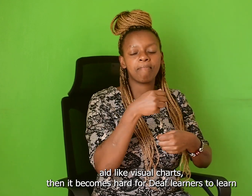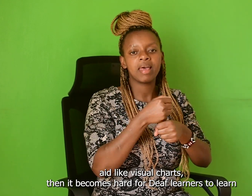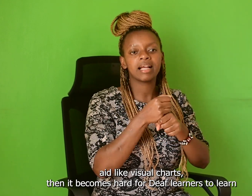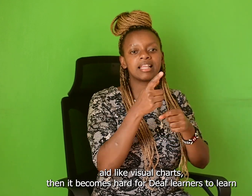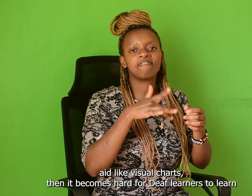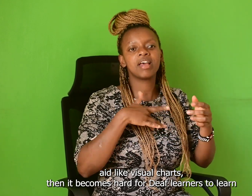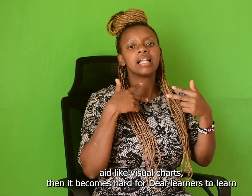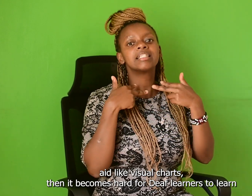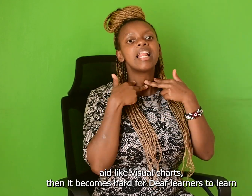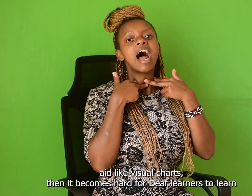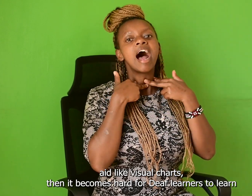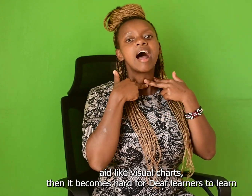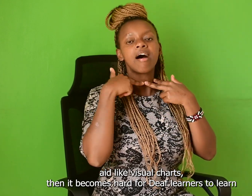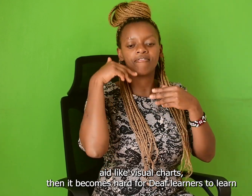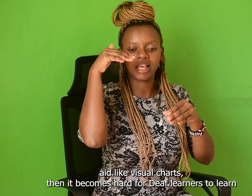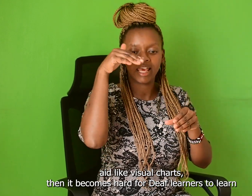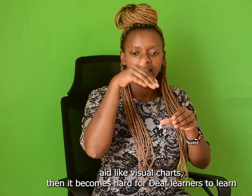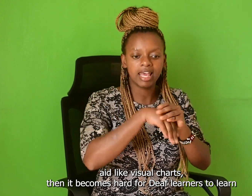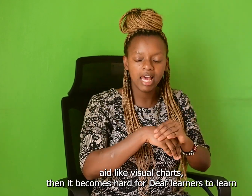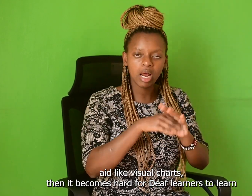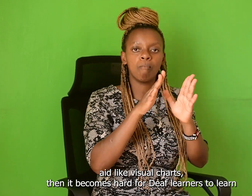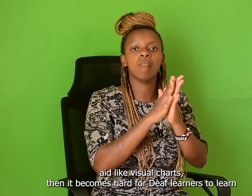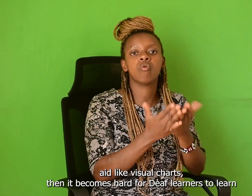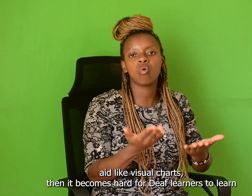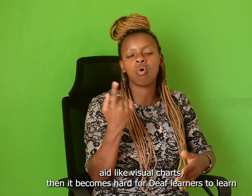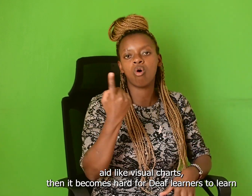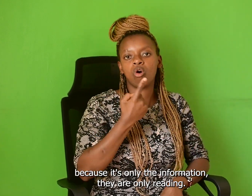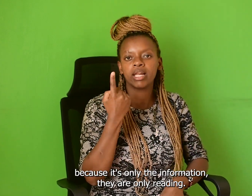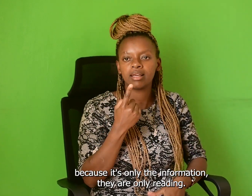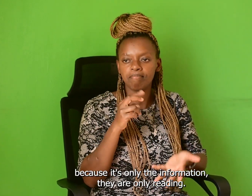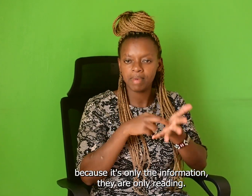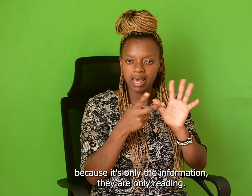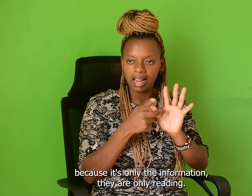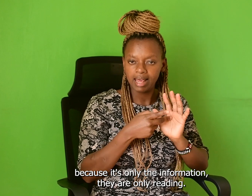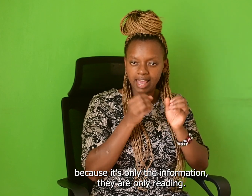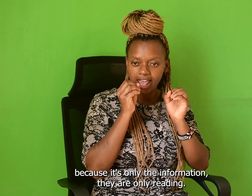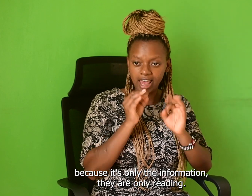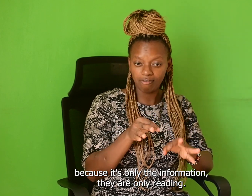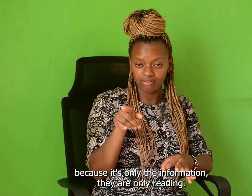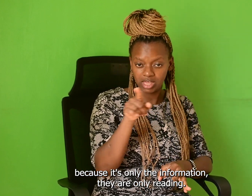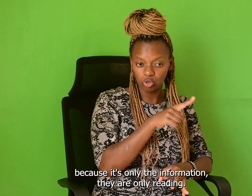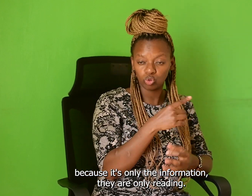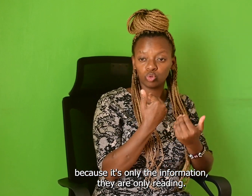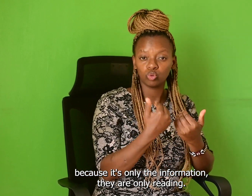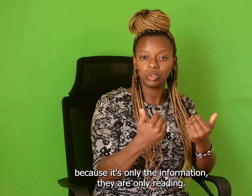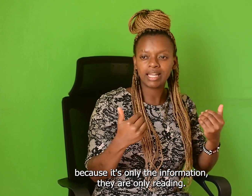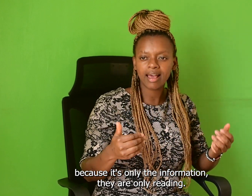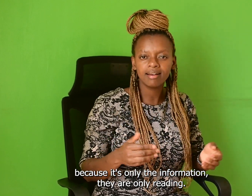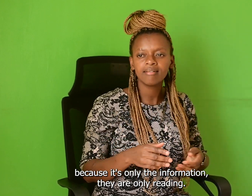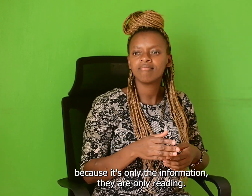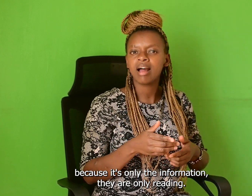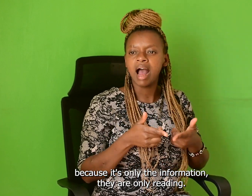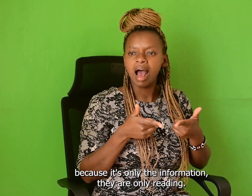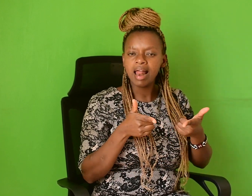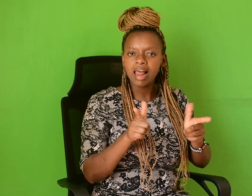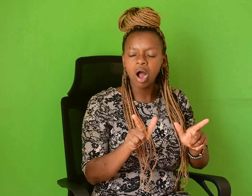visual charts, then it becomes hard for deaf learners to learn because it's only literal information. They're only reading.